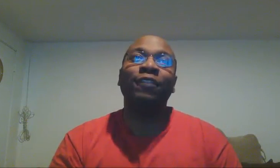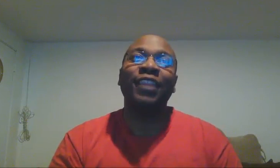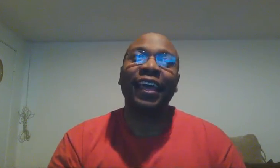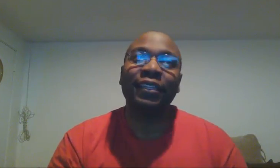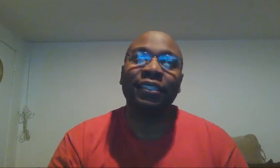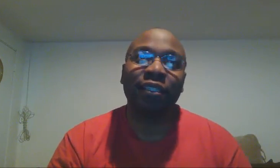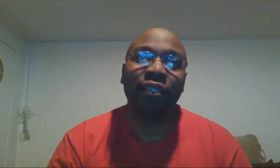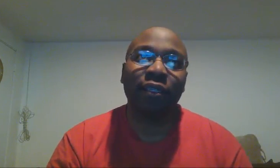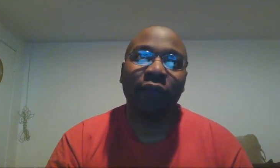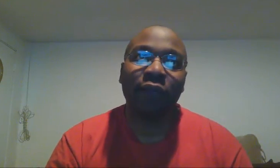that